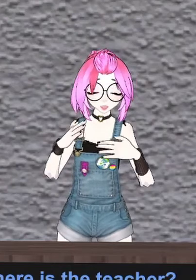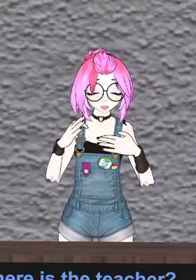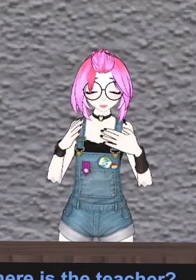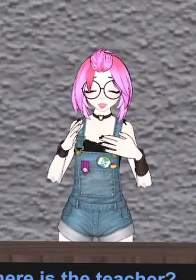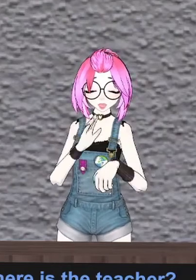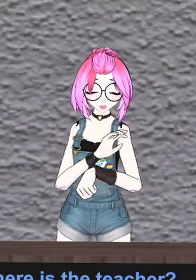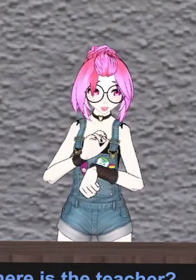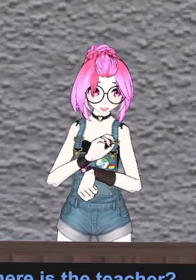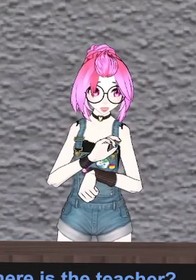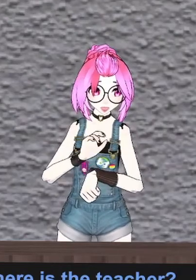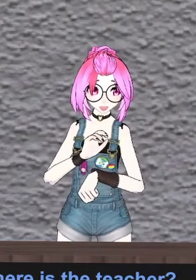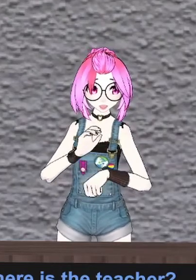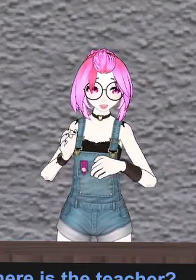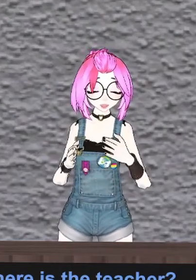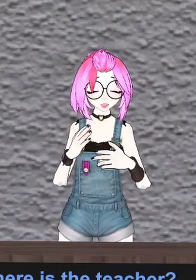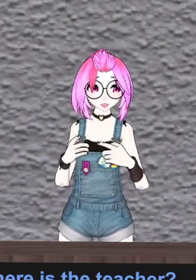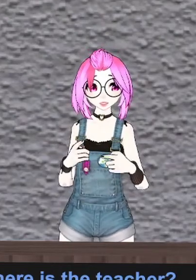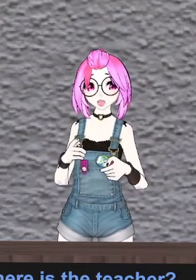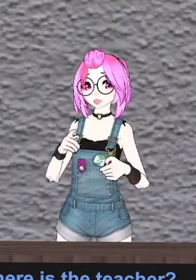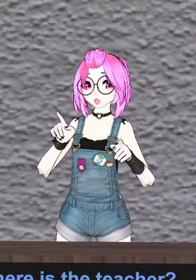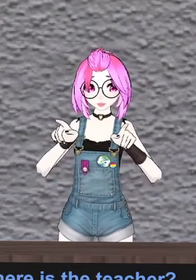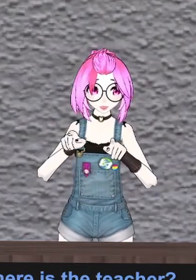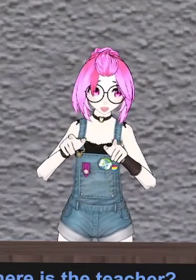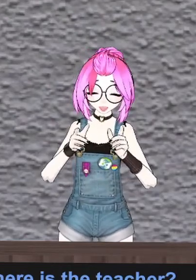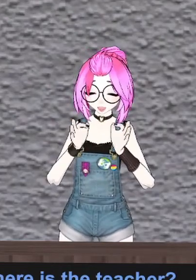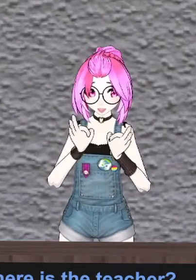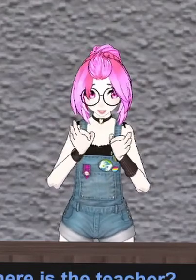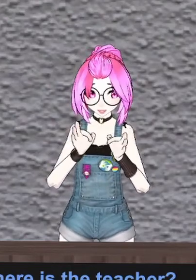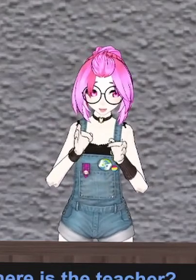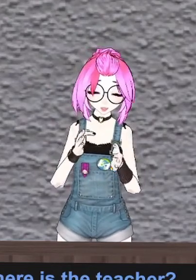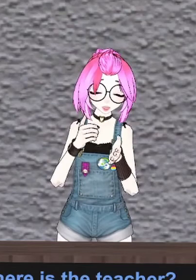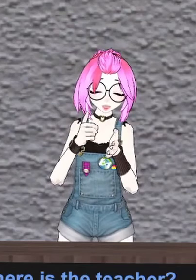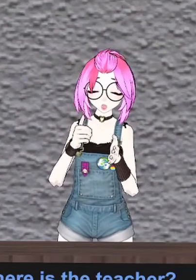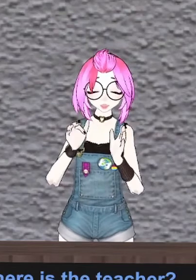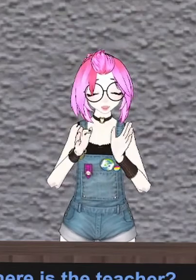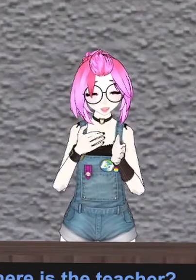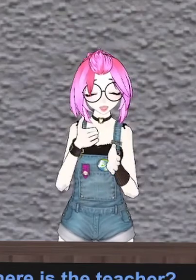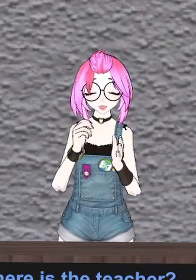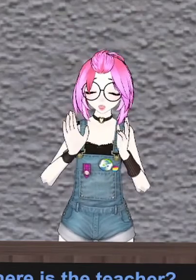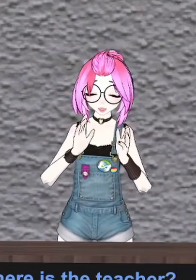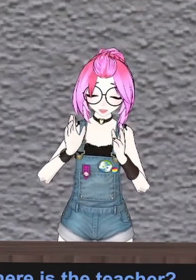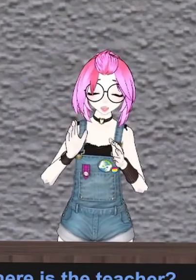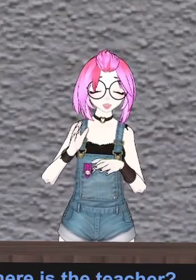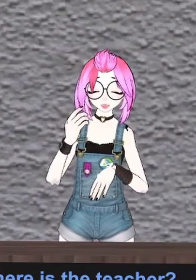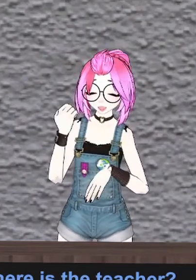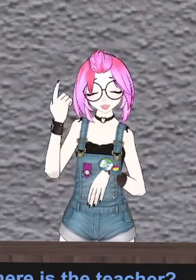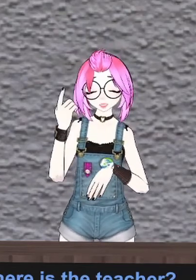avatars with desktop users can sign, or you can get an interpreter with you or somebody to help you communicate if they don't understand,